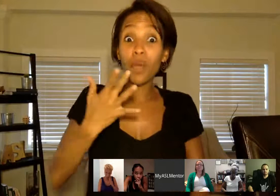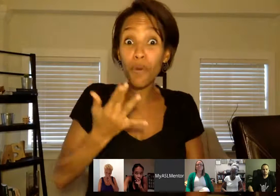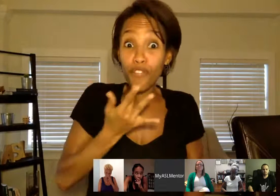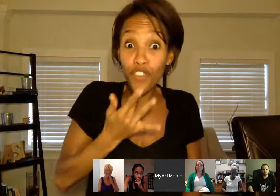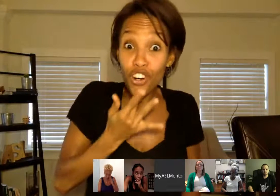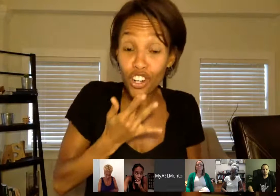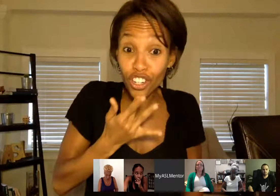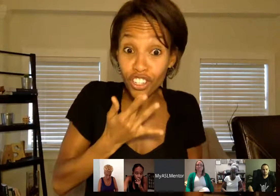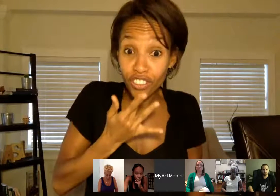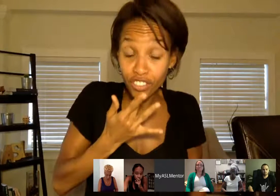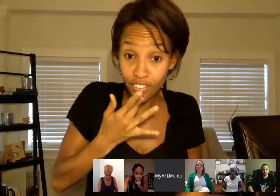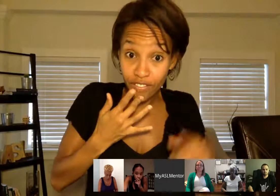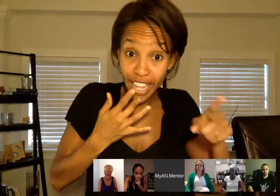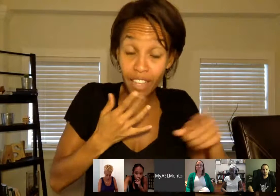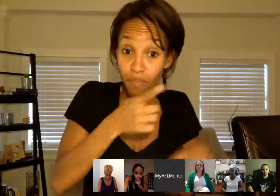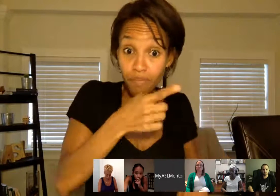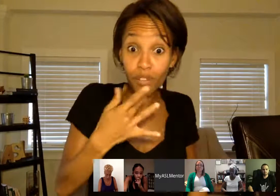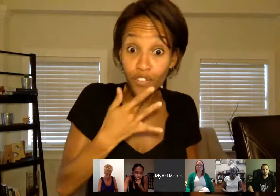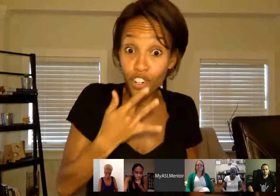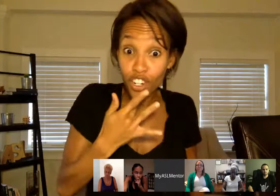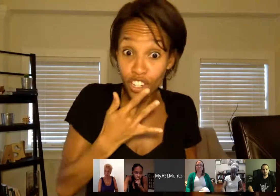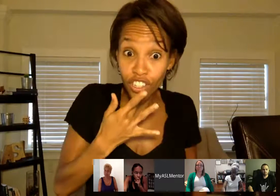So they prefer,